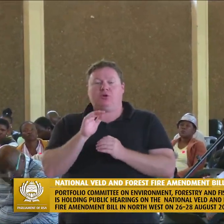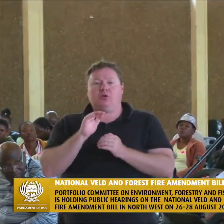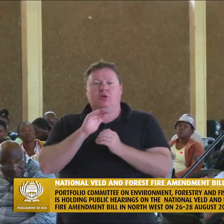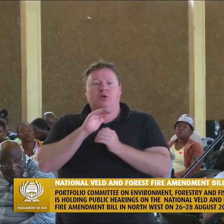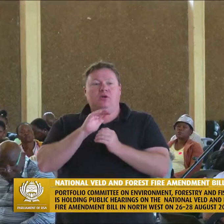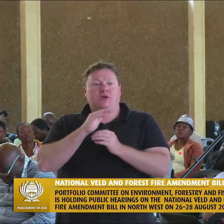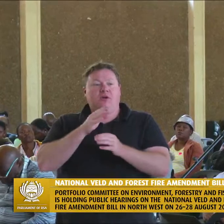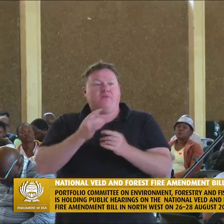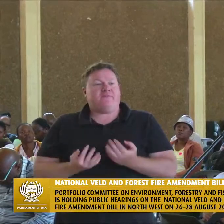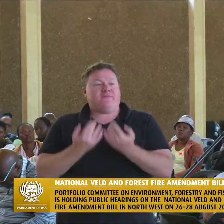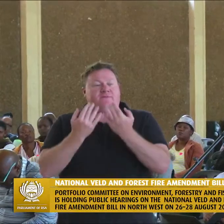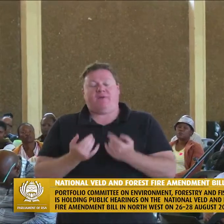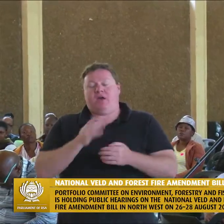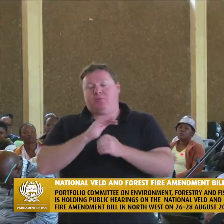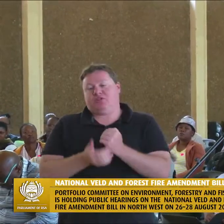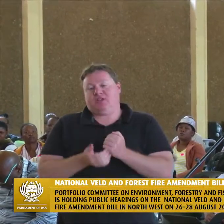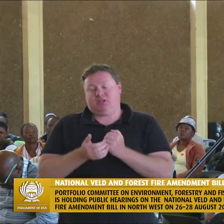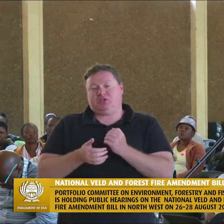snake area